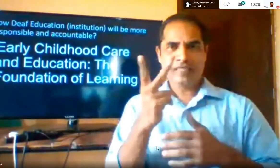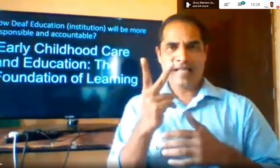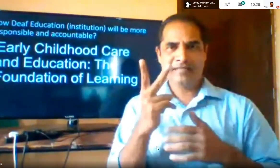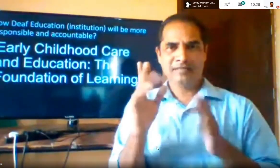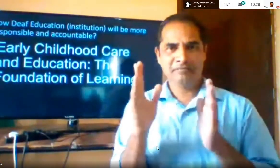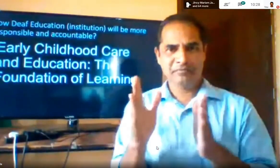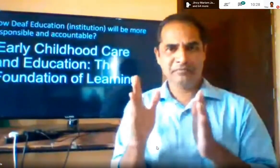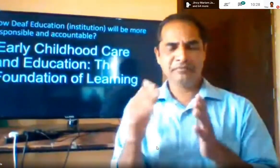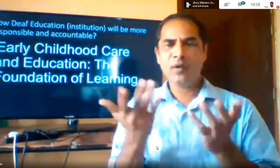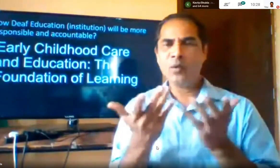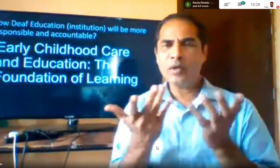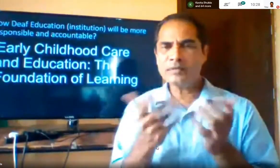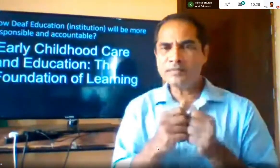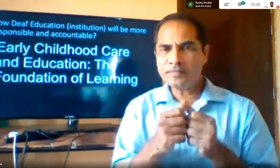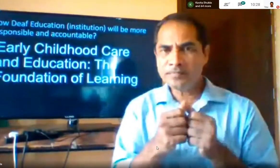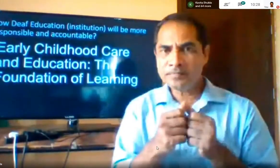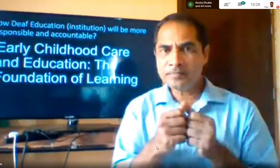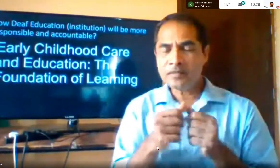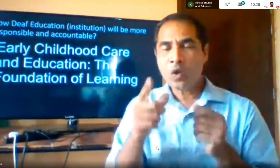So very important topic is this.